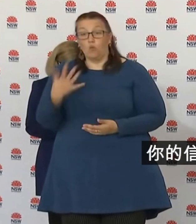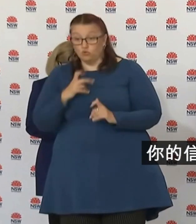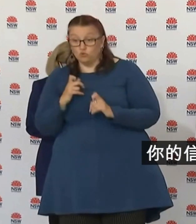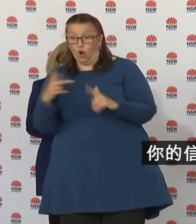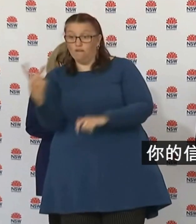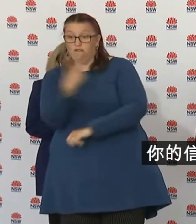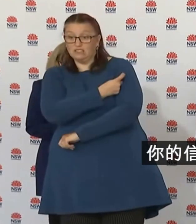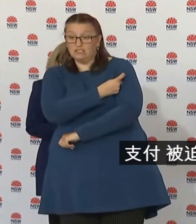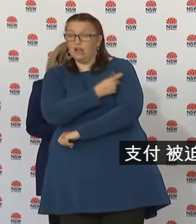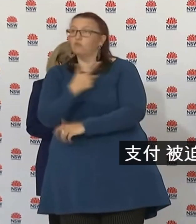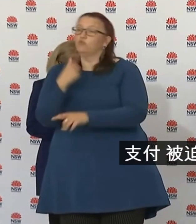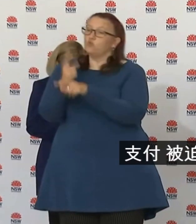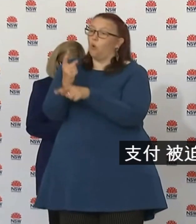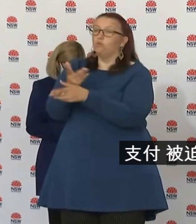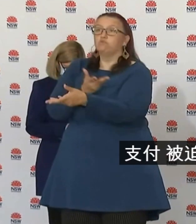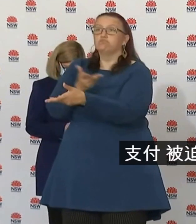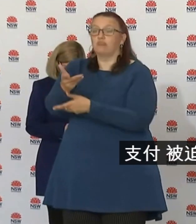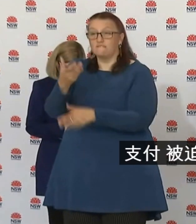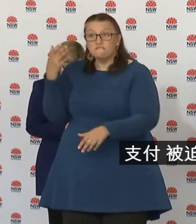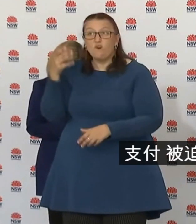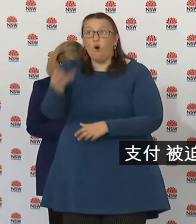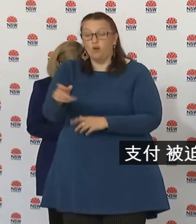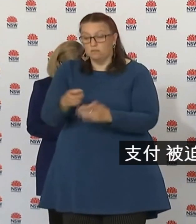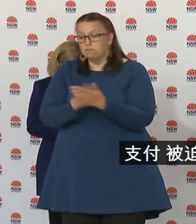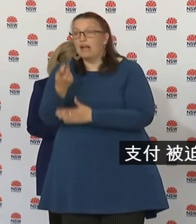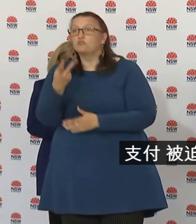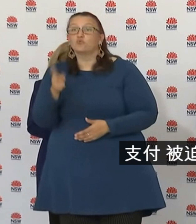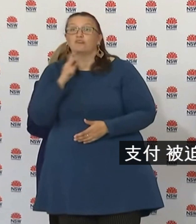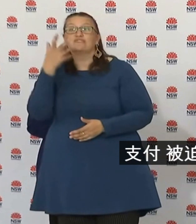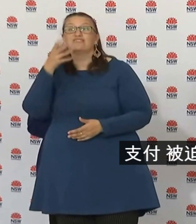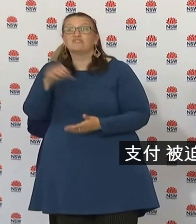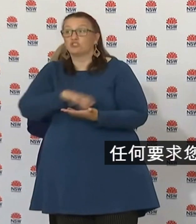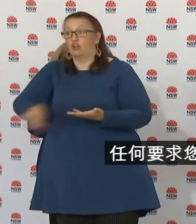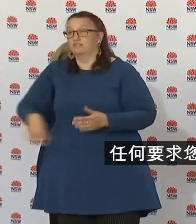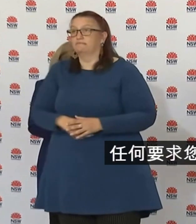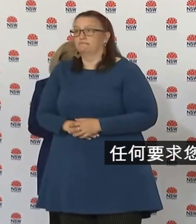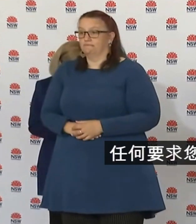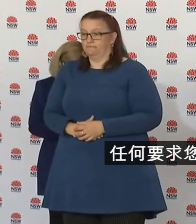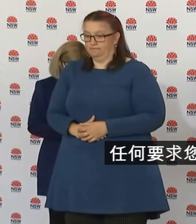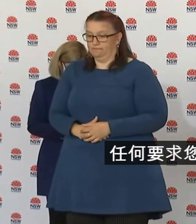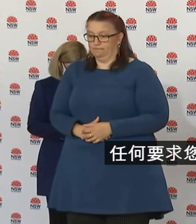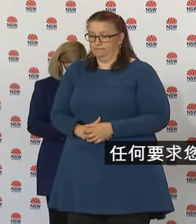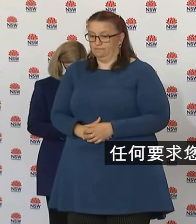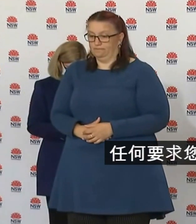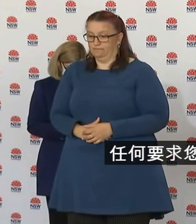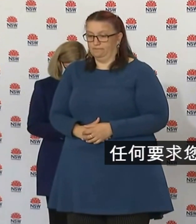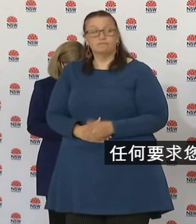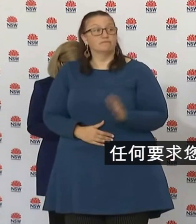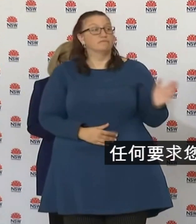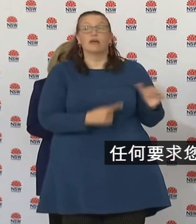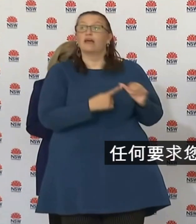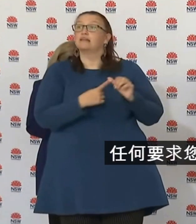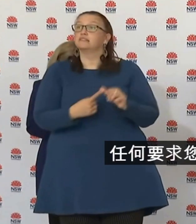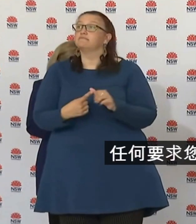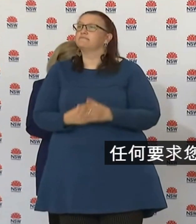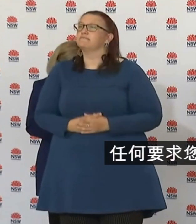People are saying that they're being forced to pay up to $250. Yeah, please know the vaccine is accessible and free. Anyone